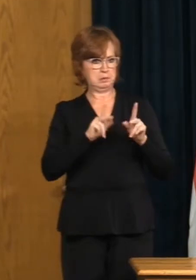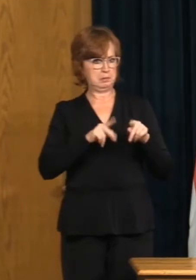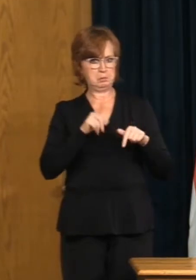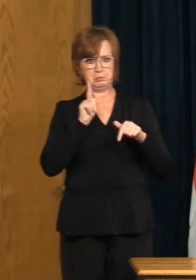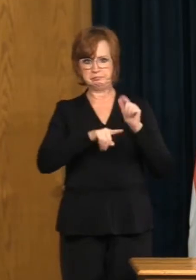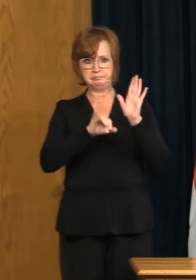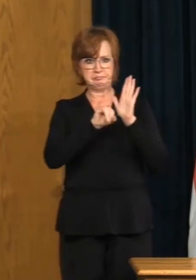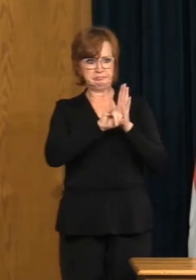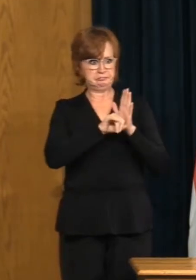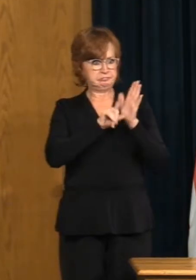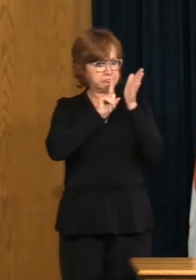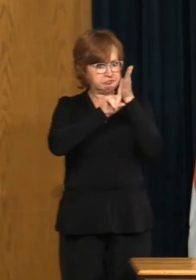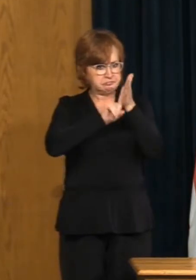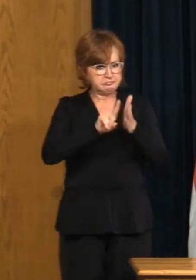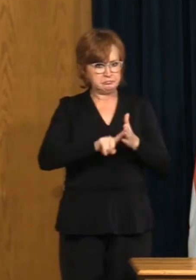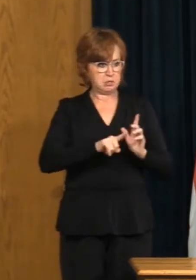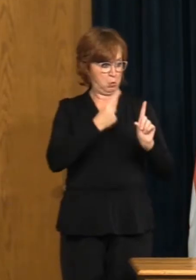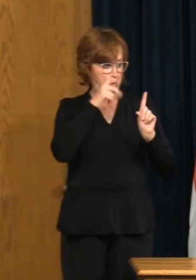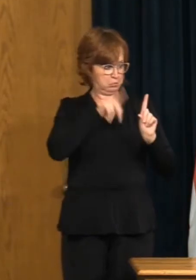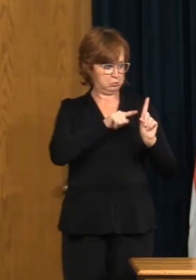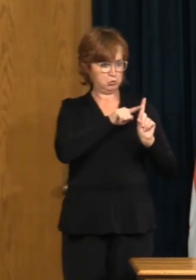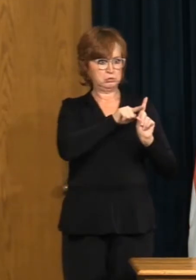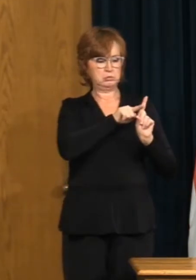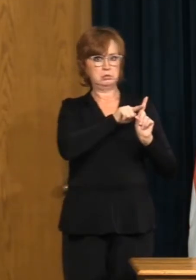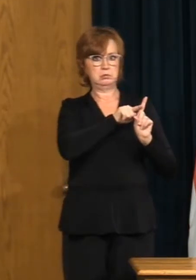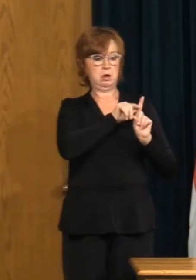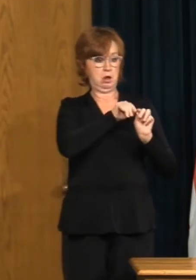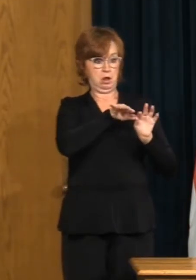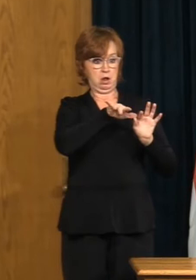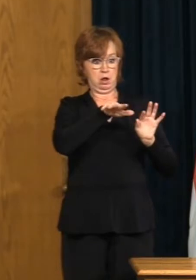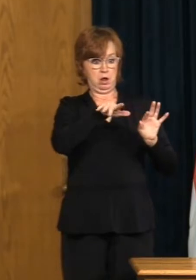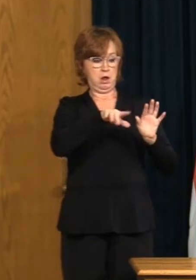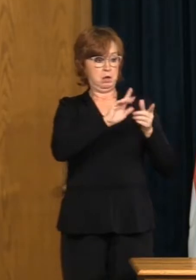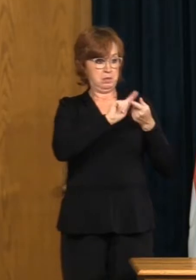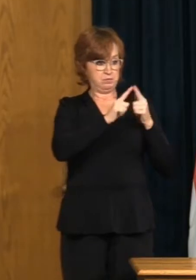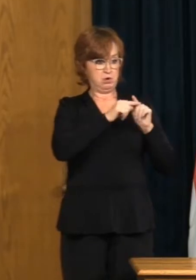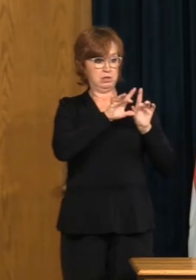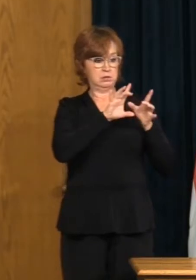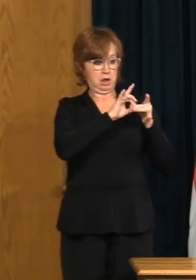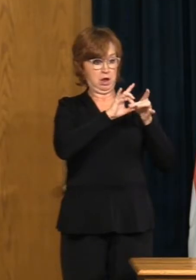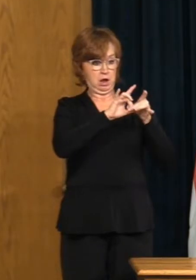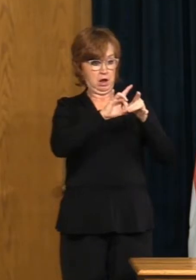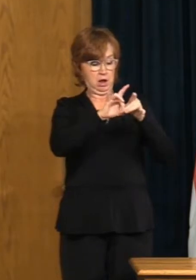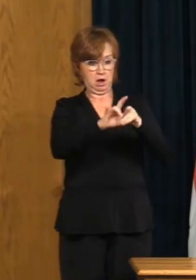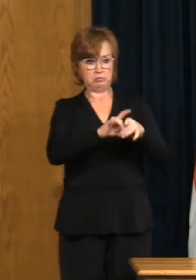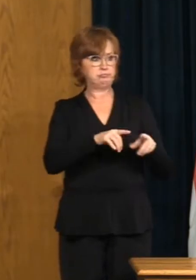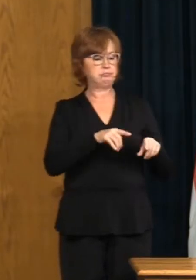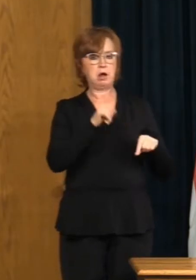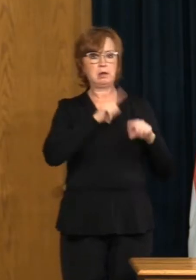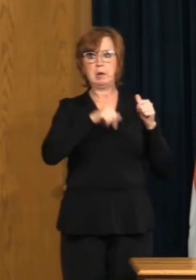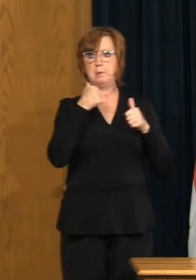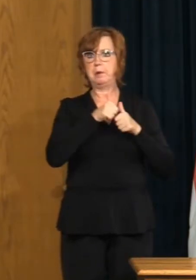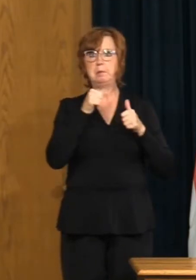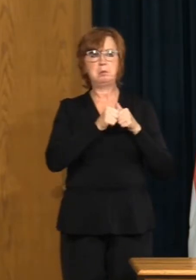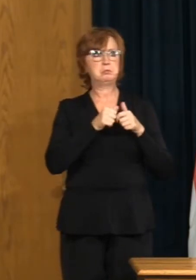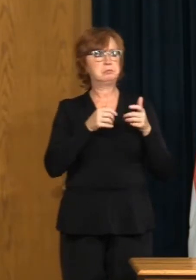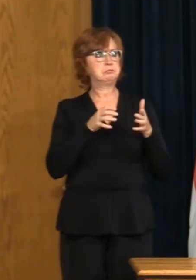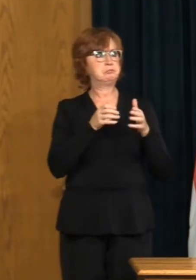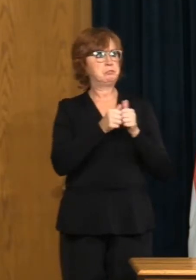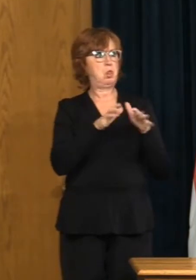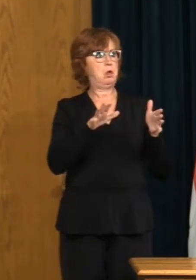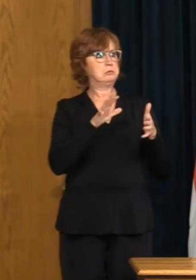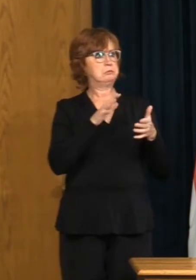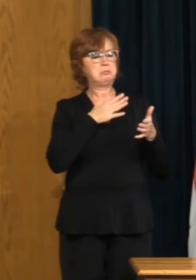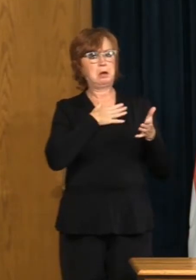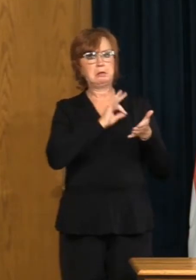untraceable cases, or do people need to keep a diary in keeping track of where they've been over the past 2 weeks, or are we sort of waiting for the